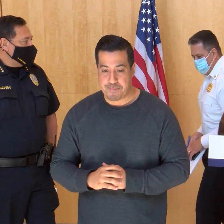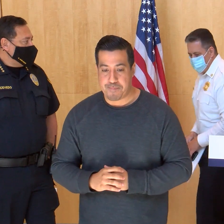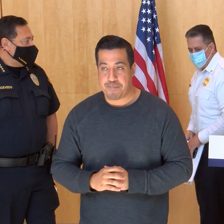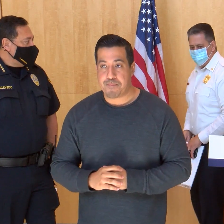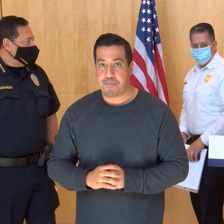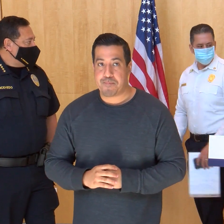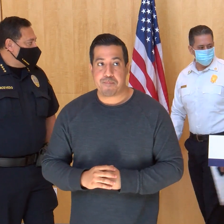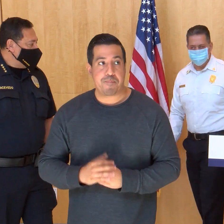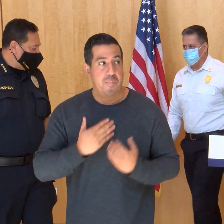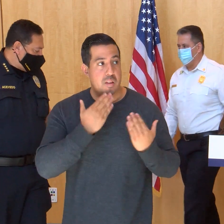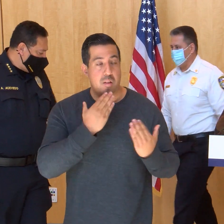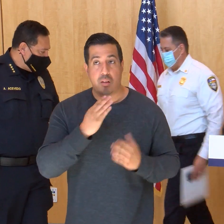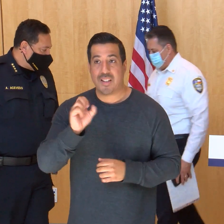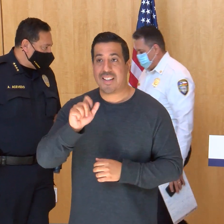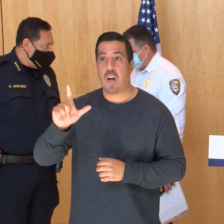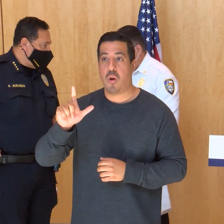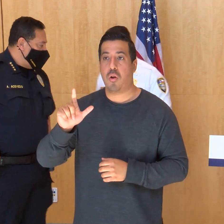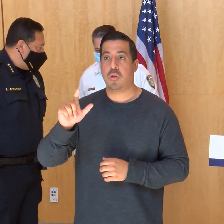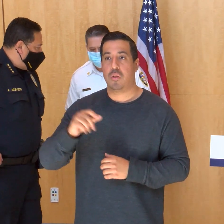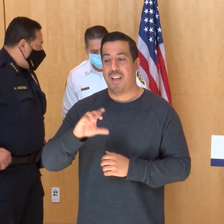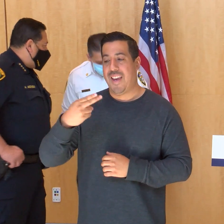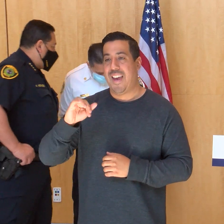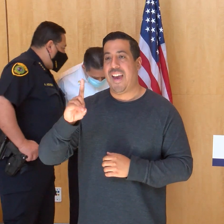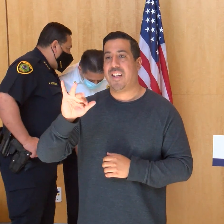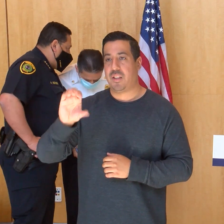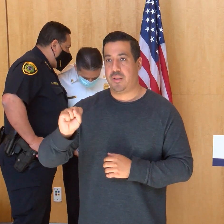Thank you very much. Carol Haddock, Public Works.